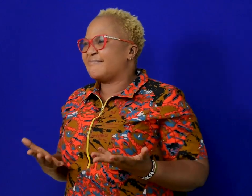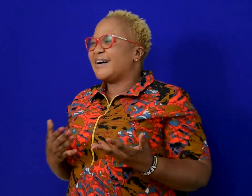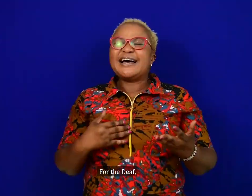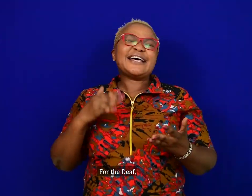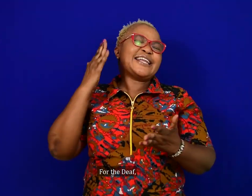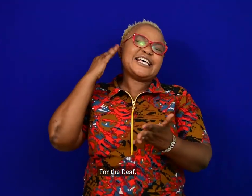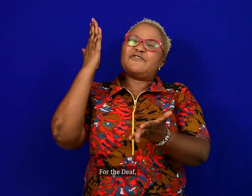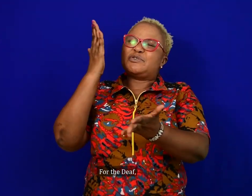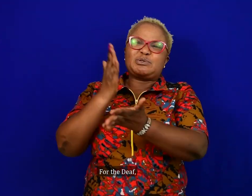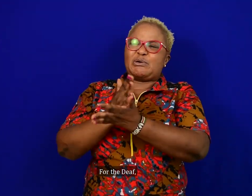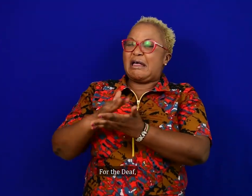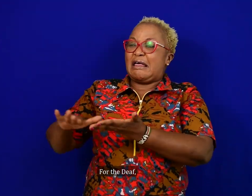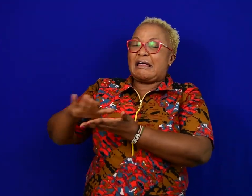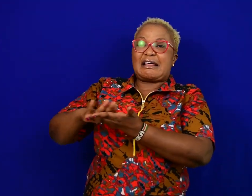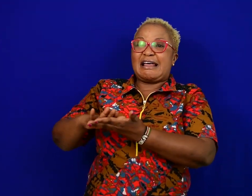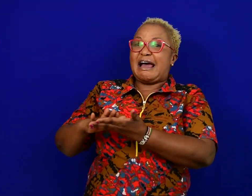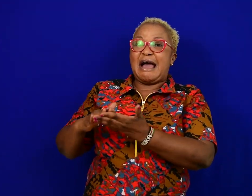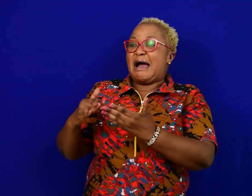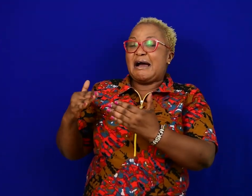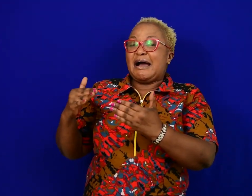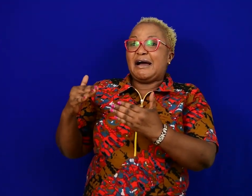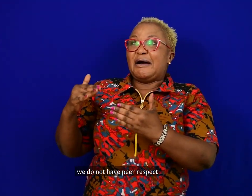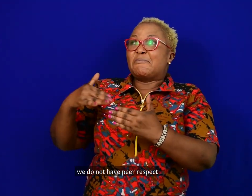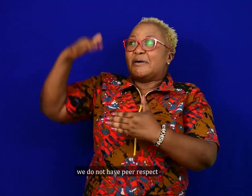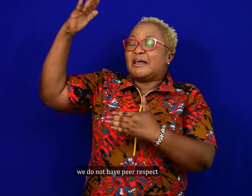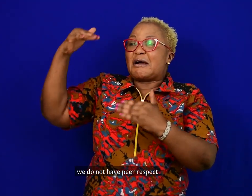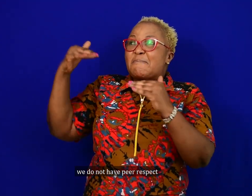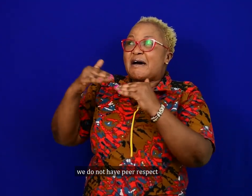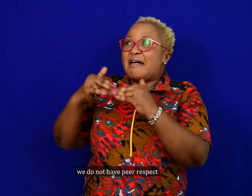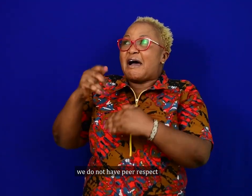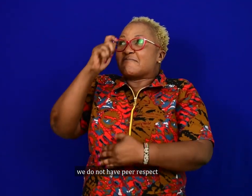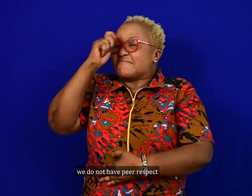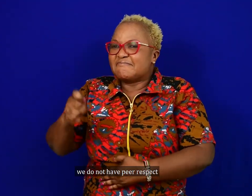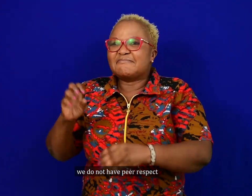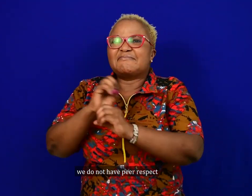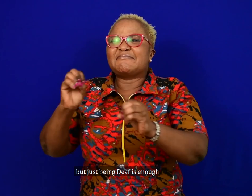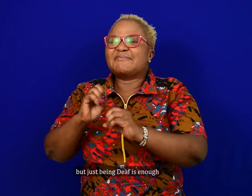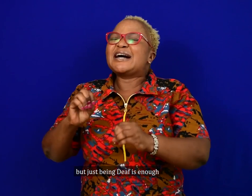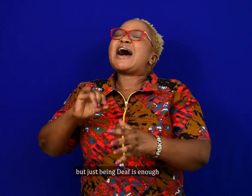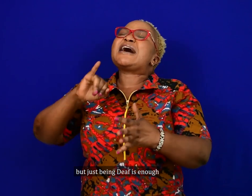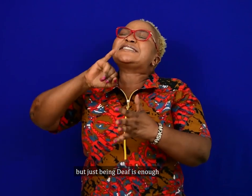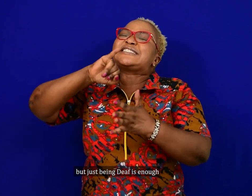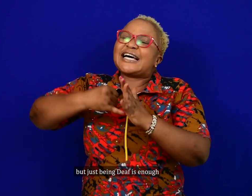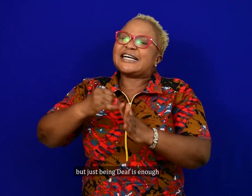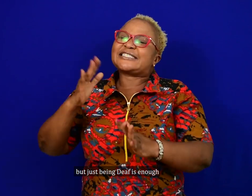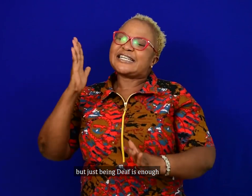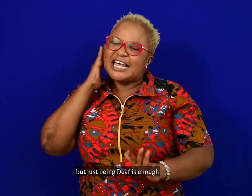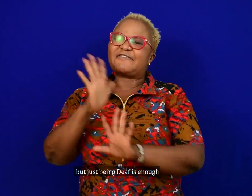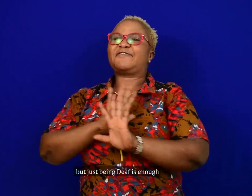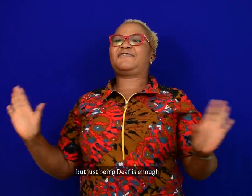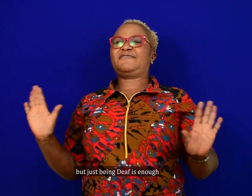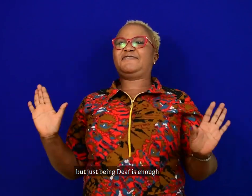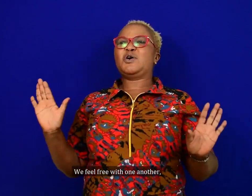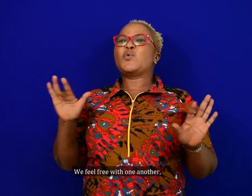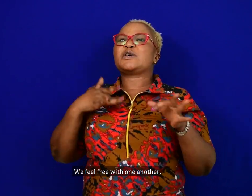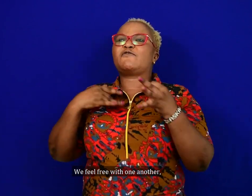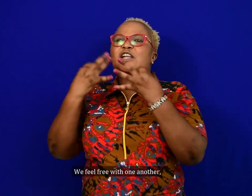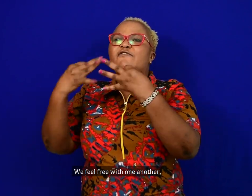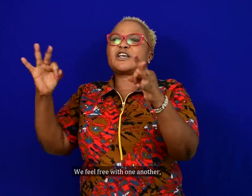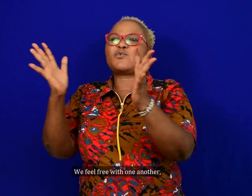And for the deaf, we don't have that peer respect, but just being deaf is enough. We feel free with